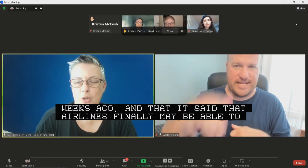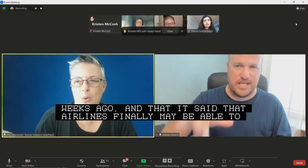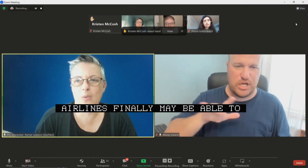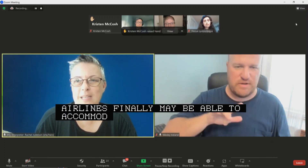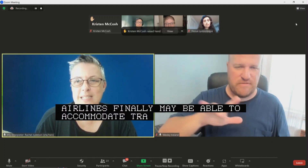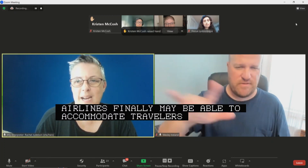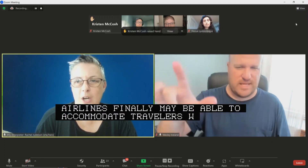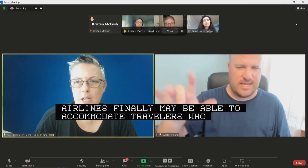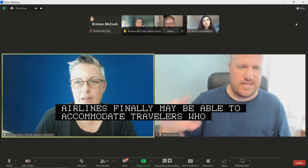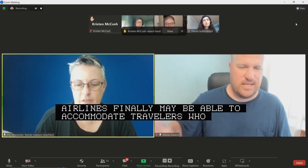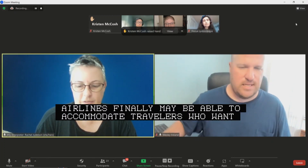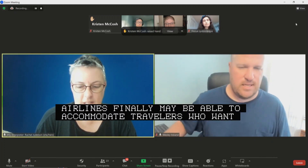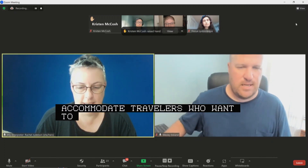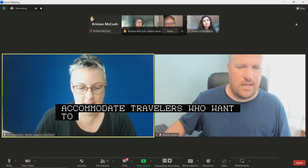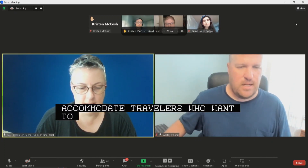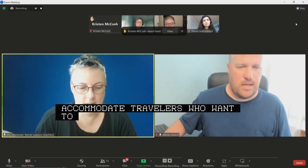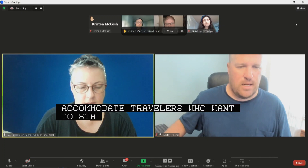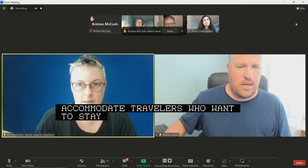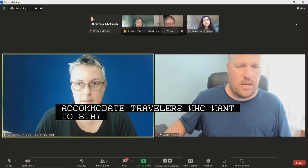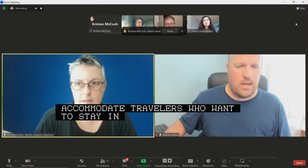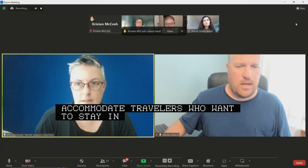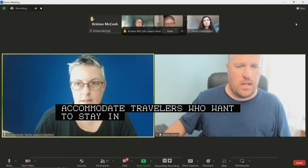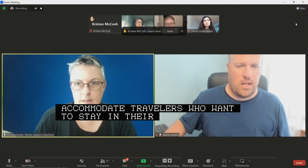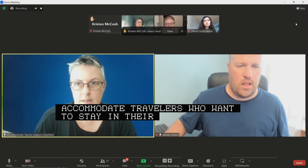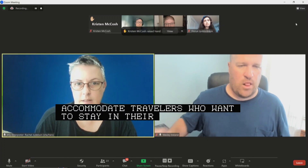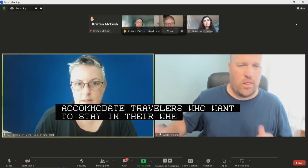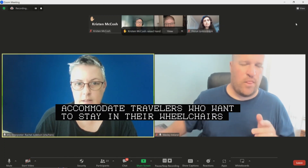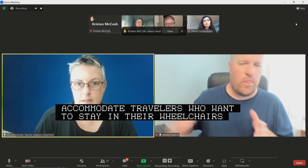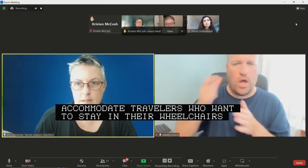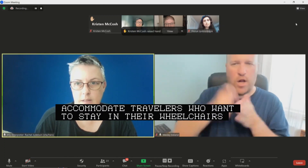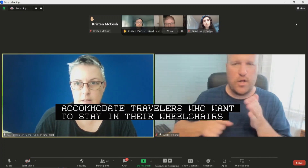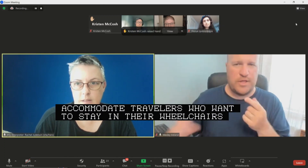wheelchairs throughout the entirety of a flight.